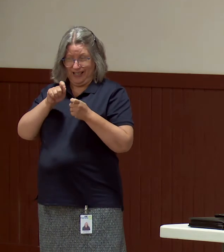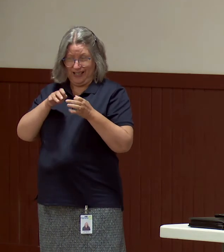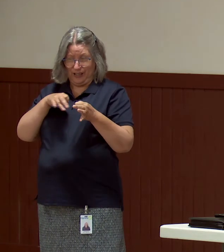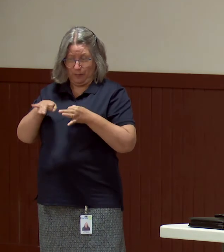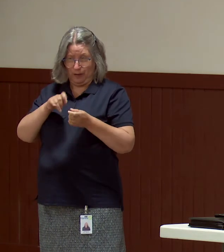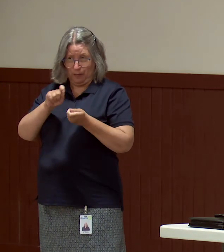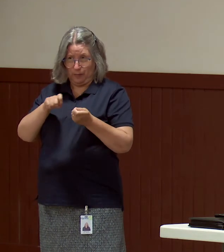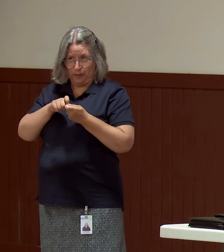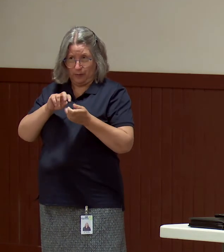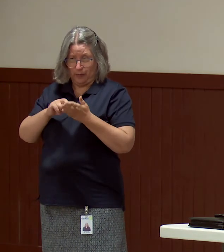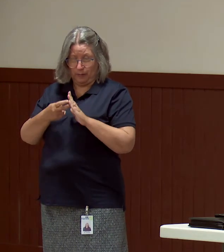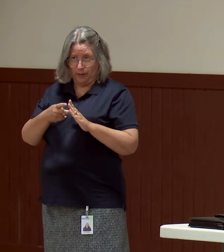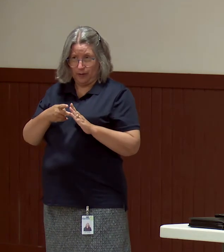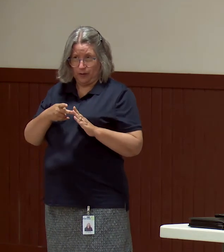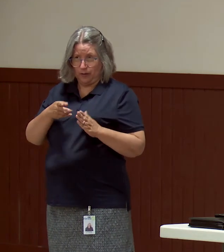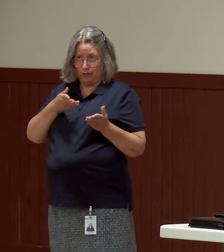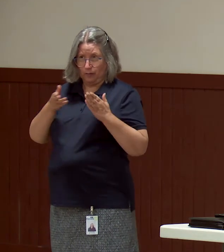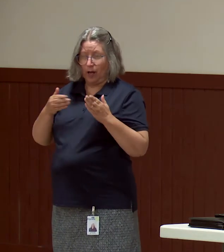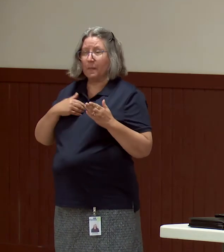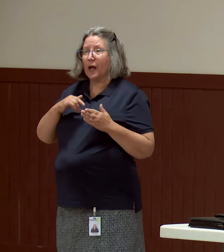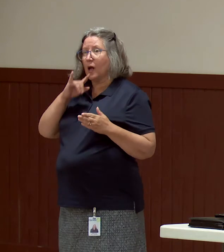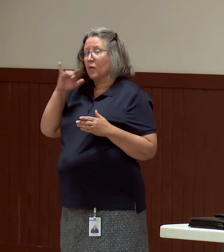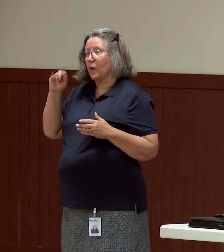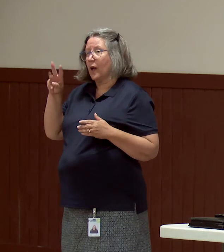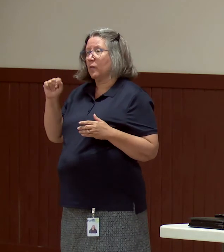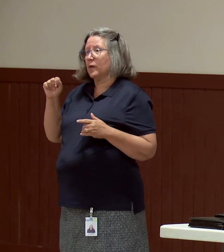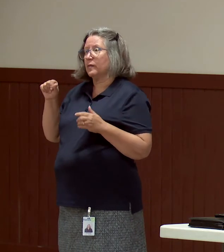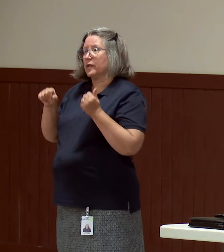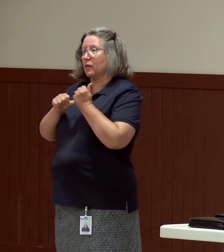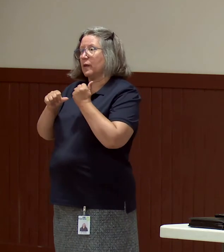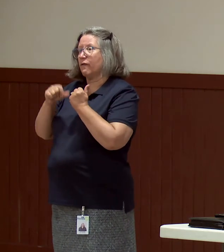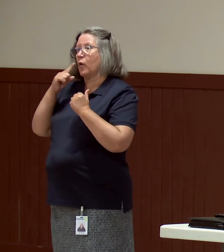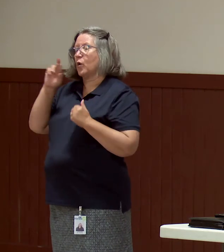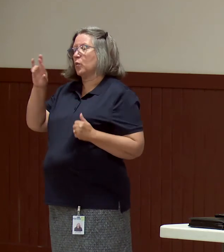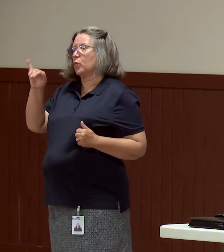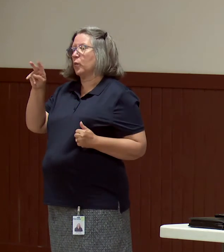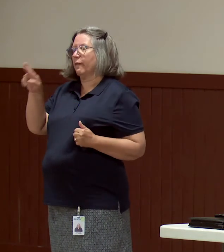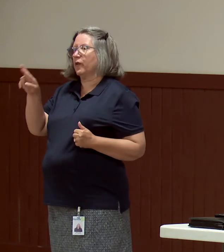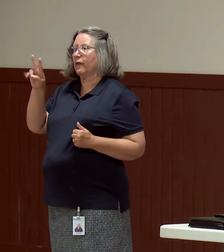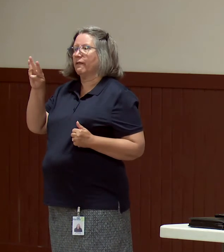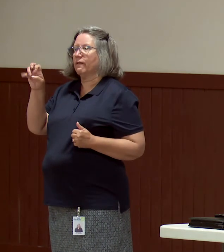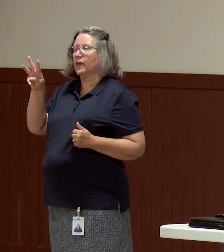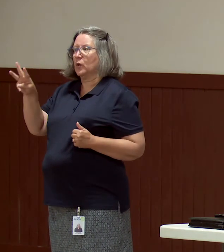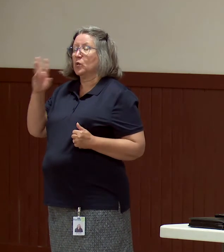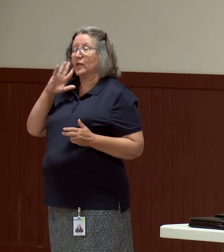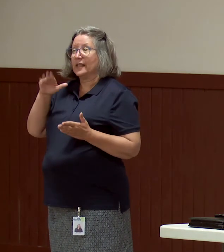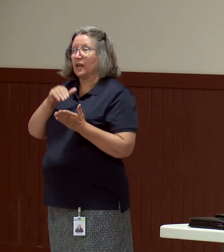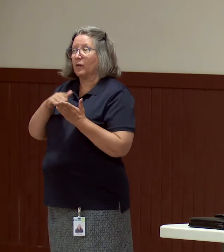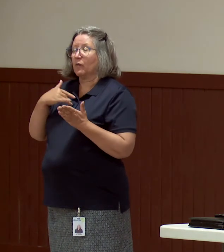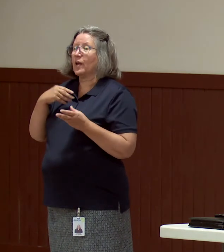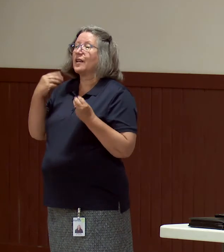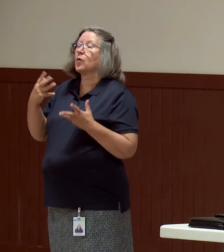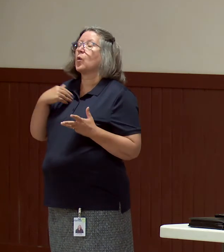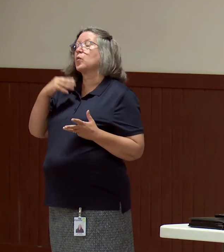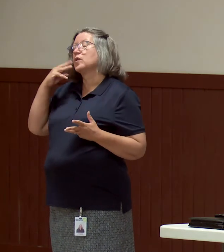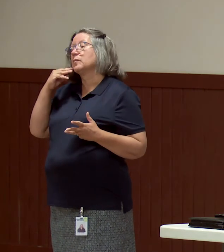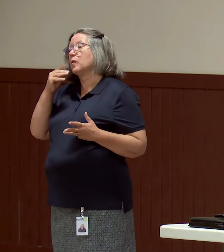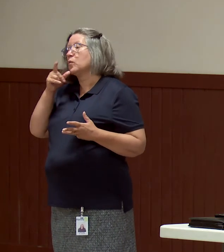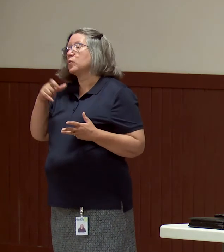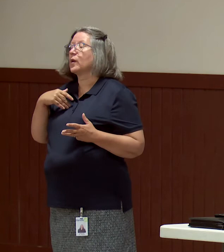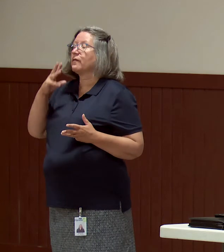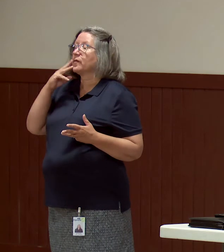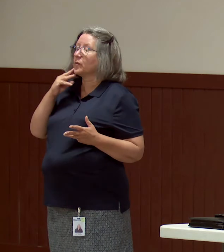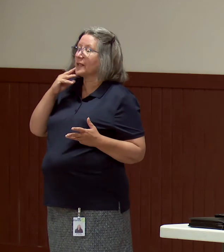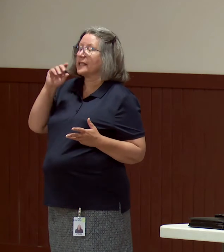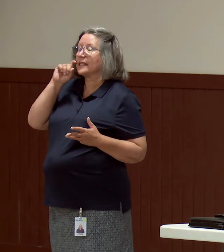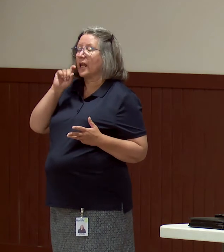come from the perspective, so I'm the Iowa Associate Program Director for Riverview Center. If you're familiar, we serve survivors of sexual violence,